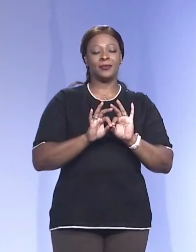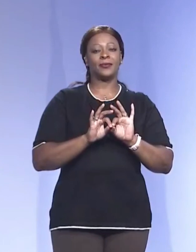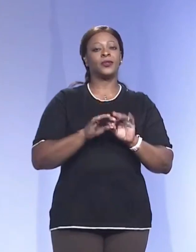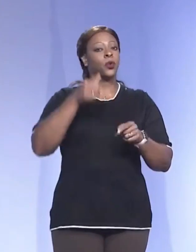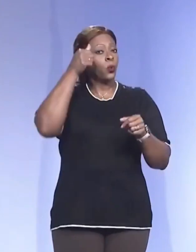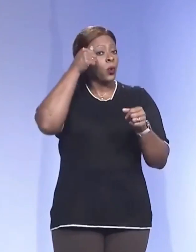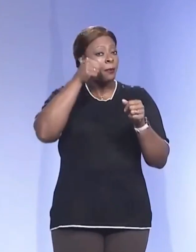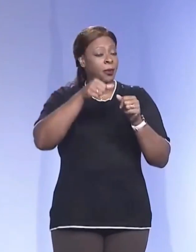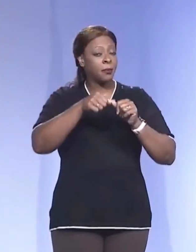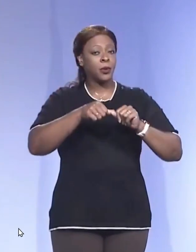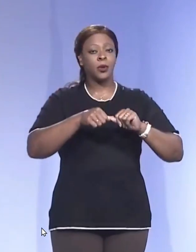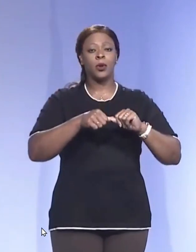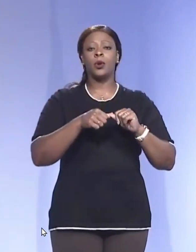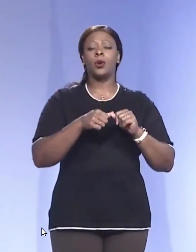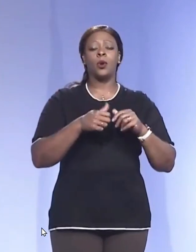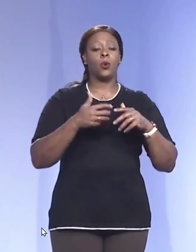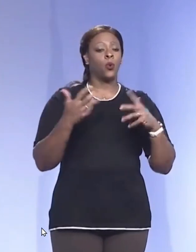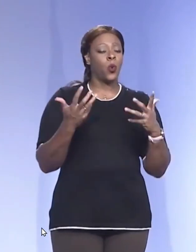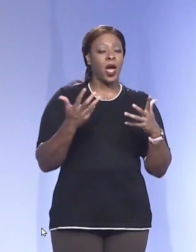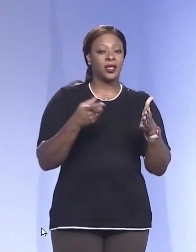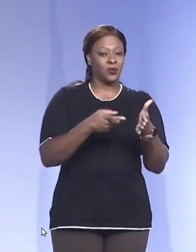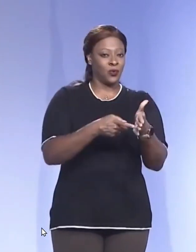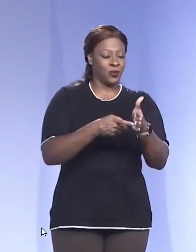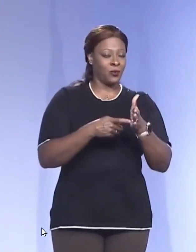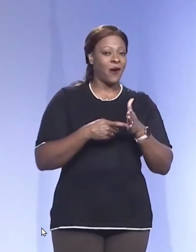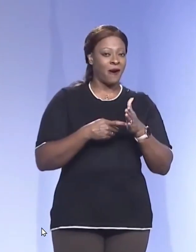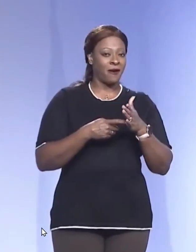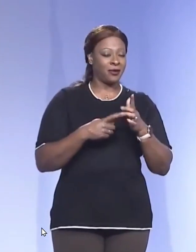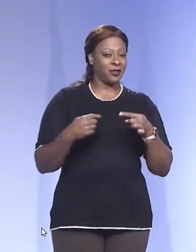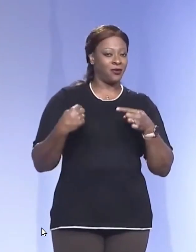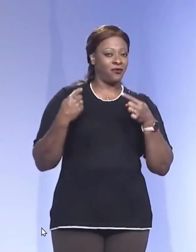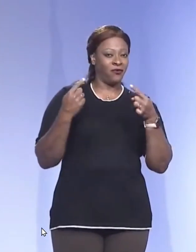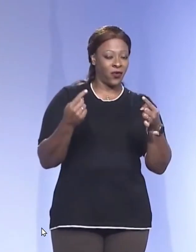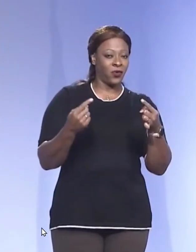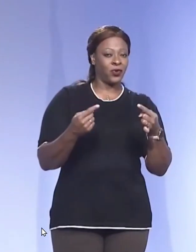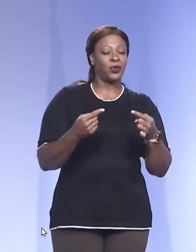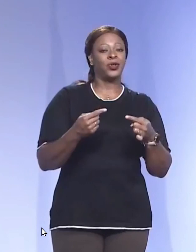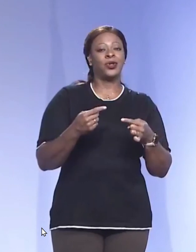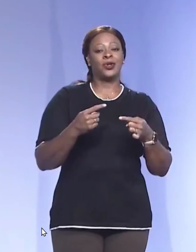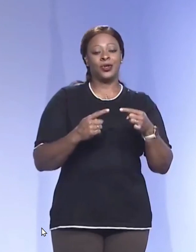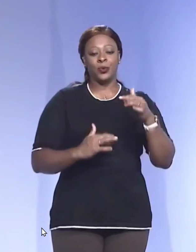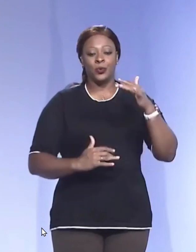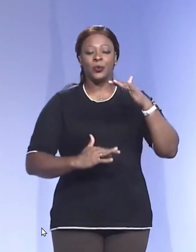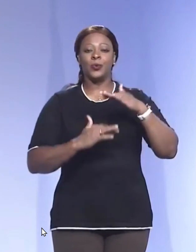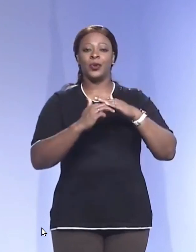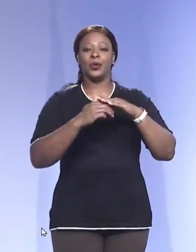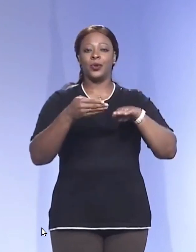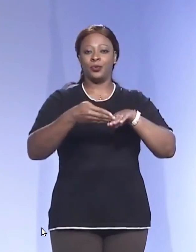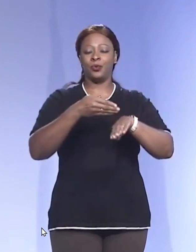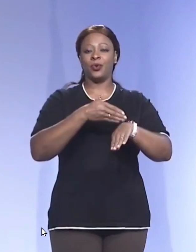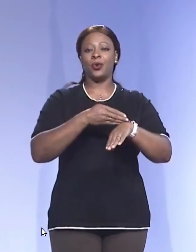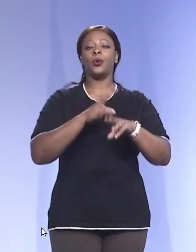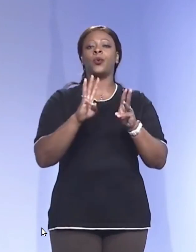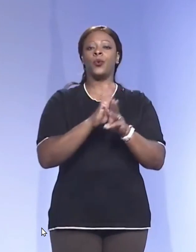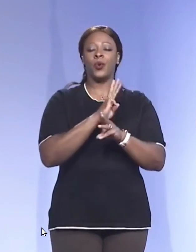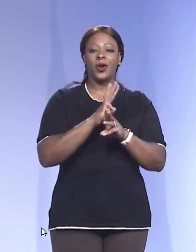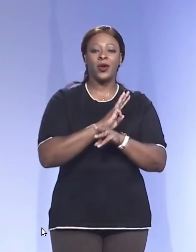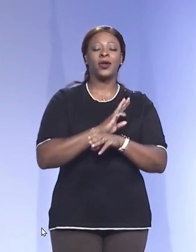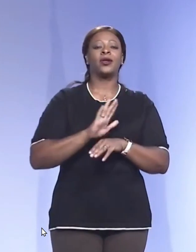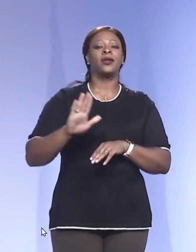remembering what has been required for us to get to this point. Wearing the